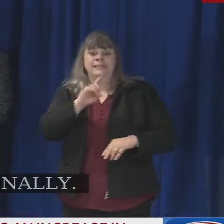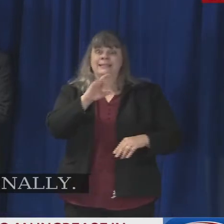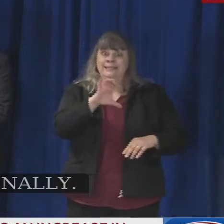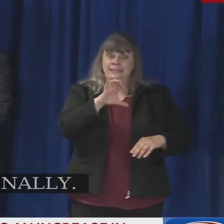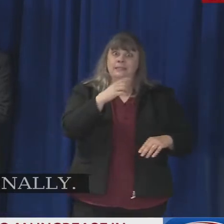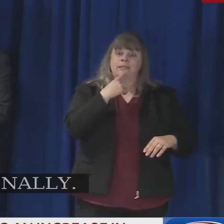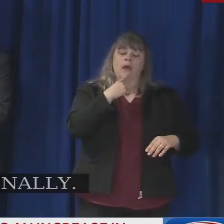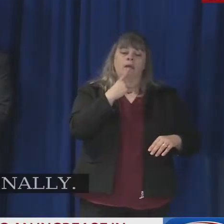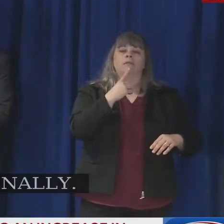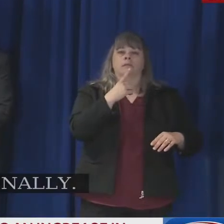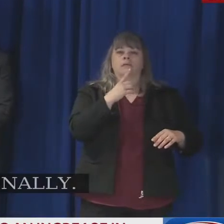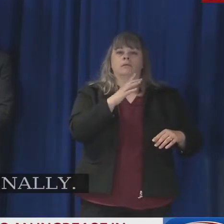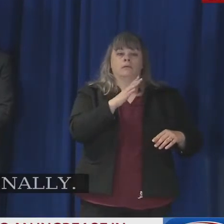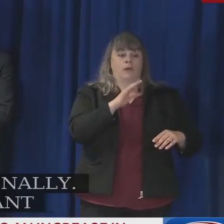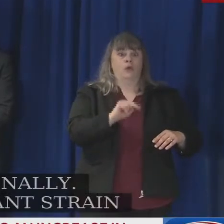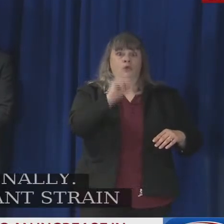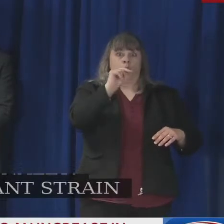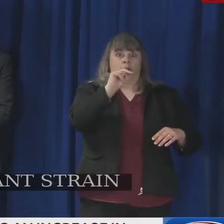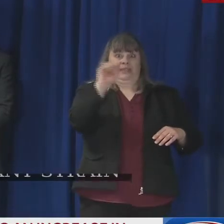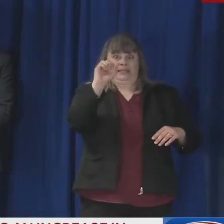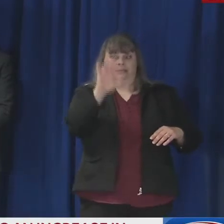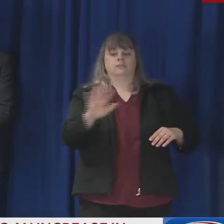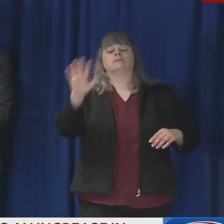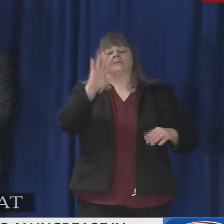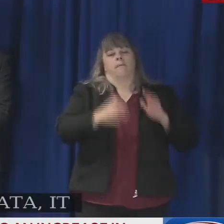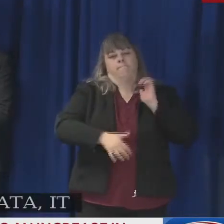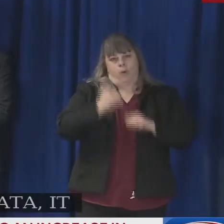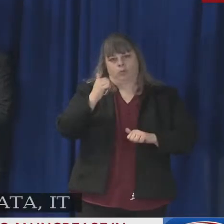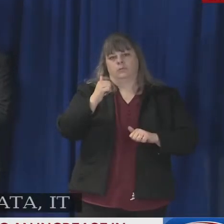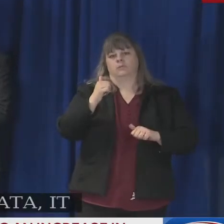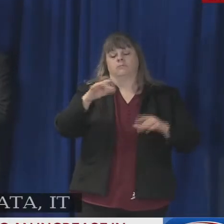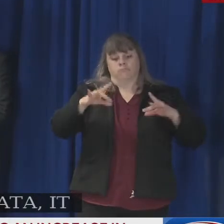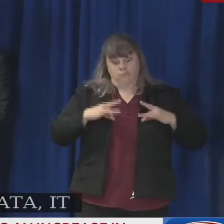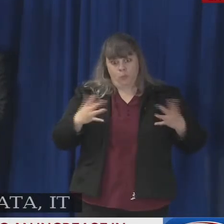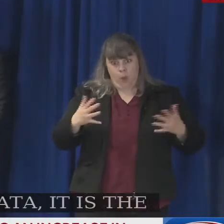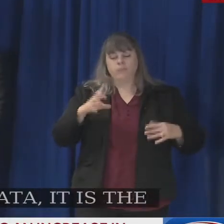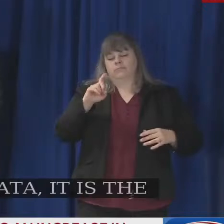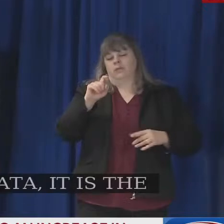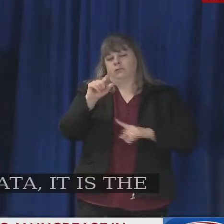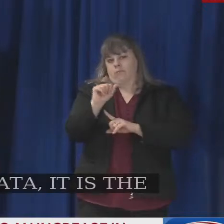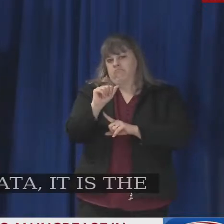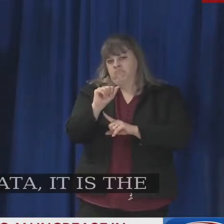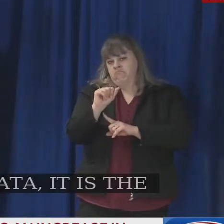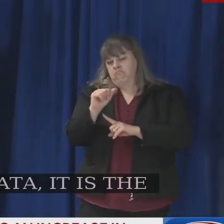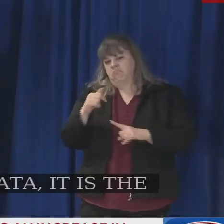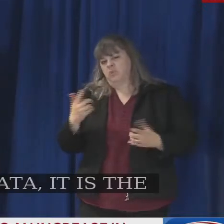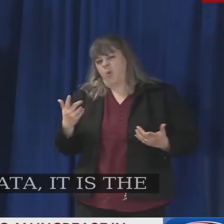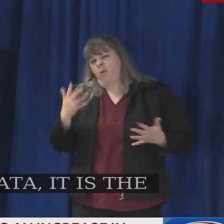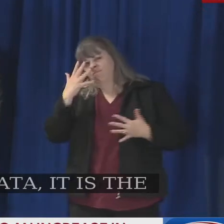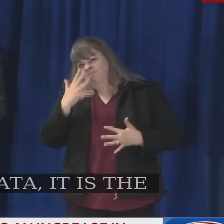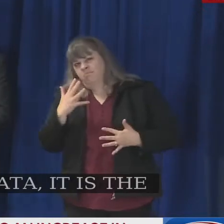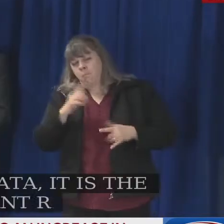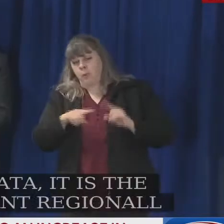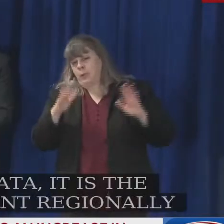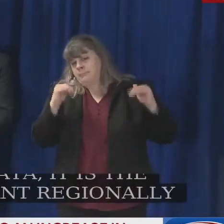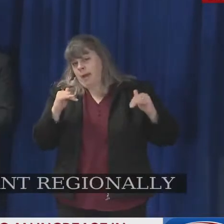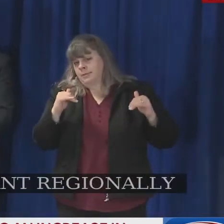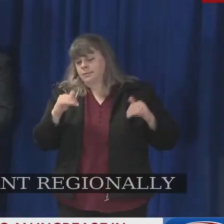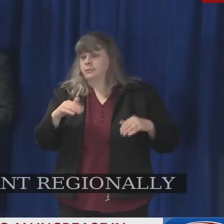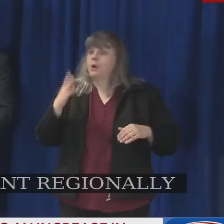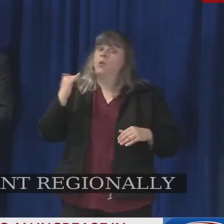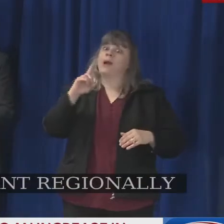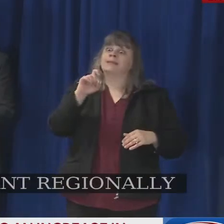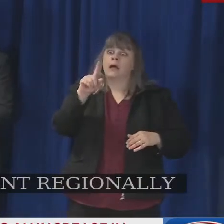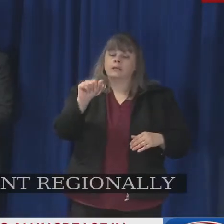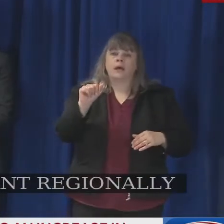variant regionally within the Northeast. So this is the unfortunate trend that we're seeing because the Delta variant is more